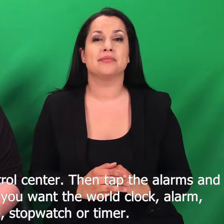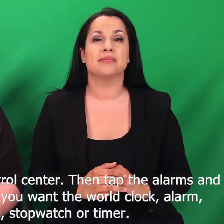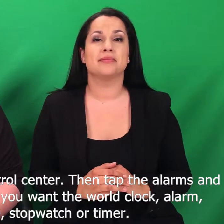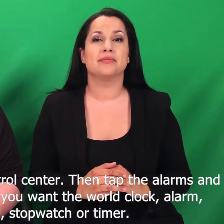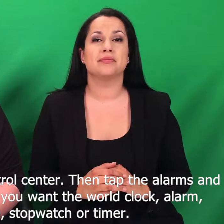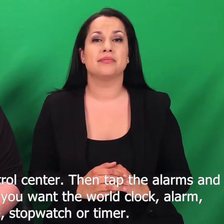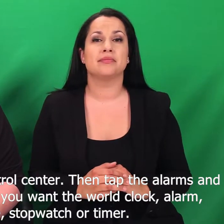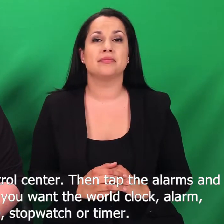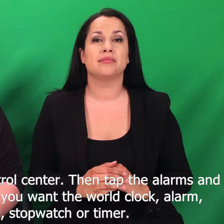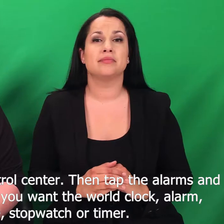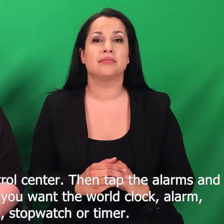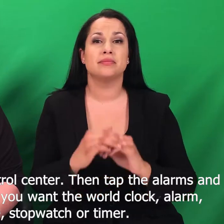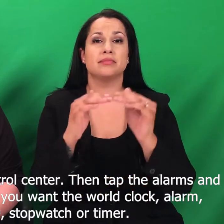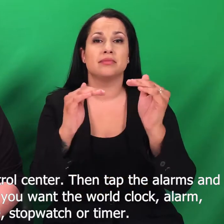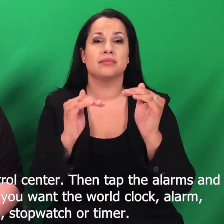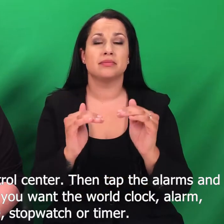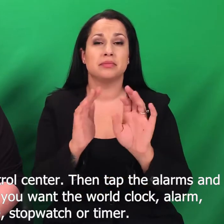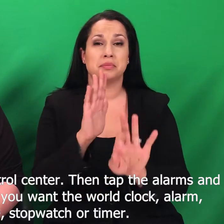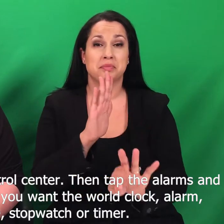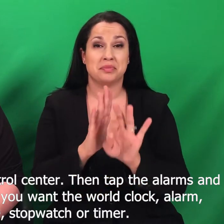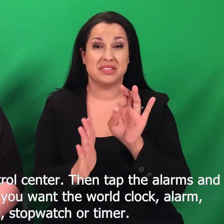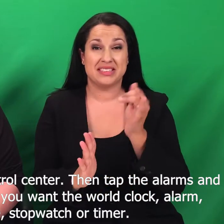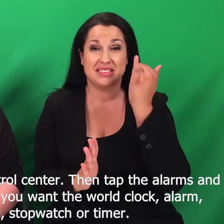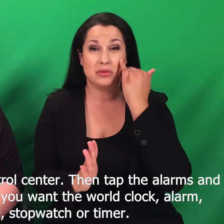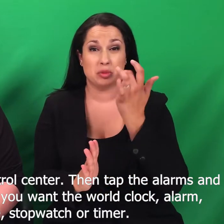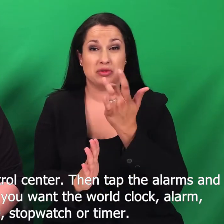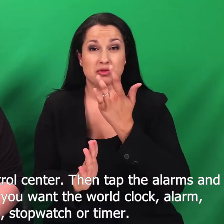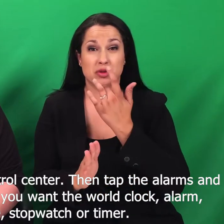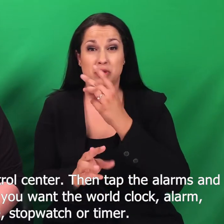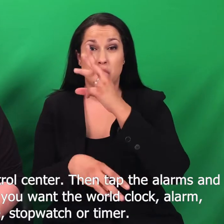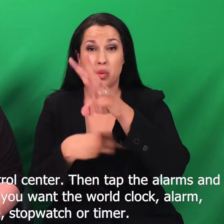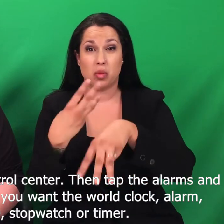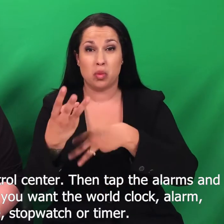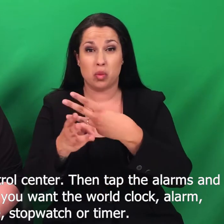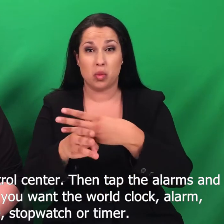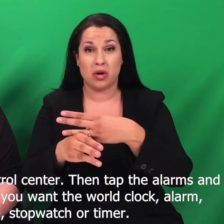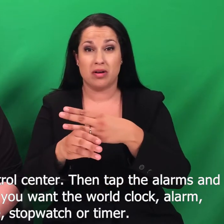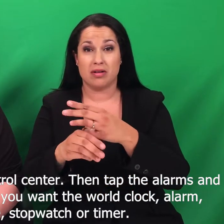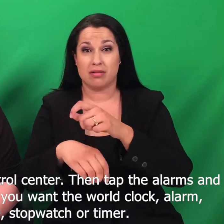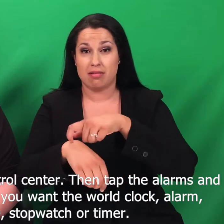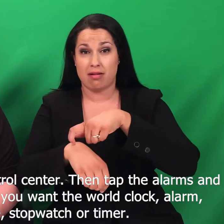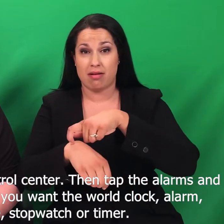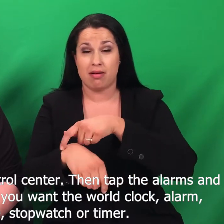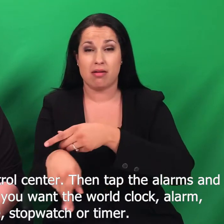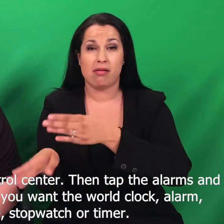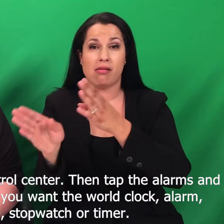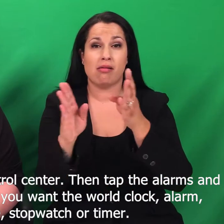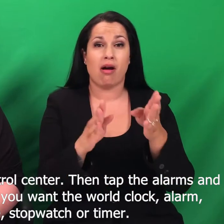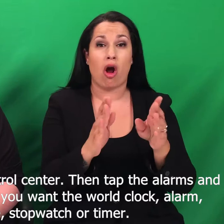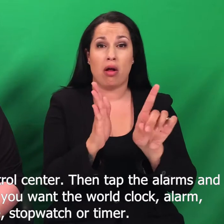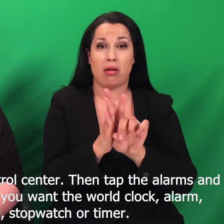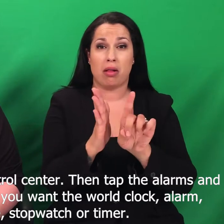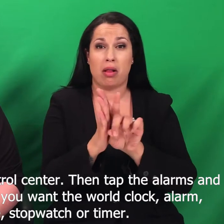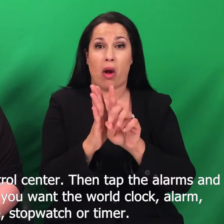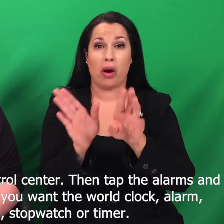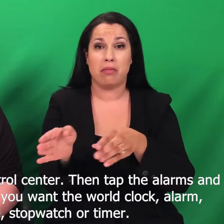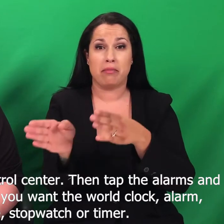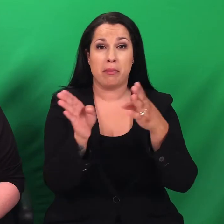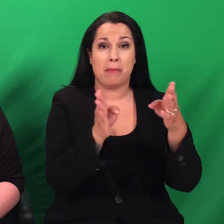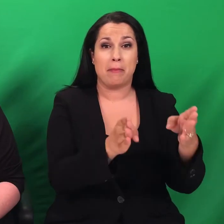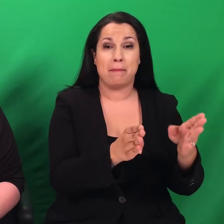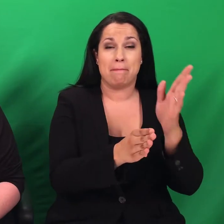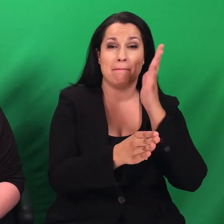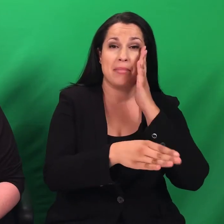Select if you want the world clock, alarm, bedtime, stopwatch,